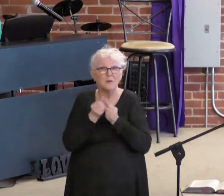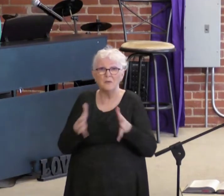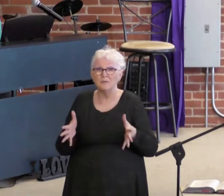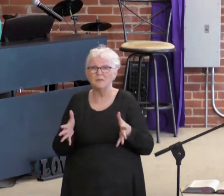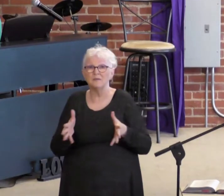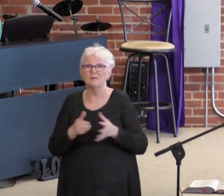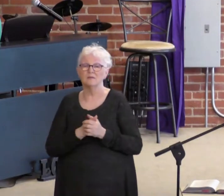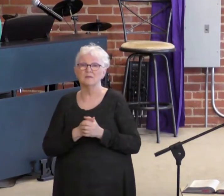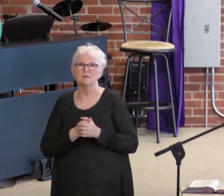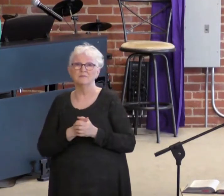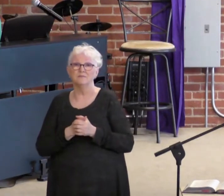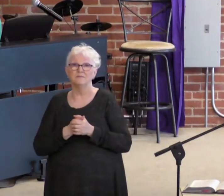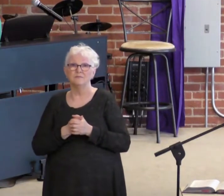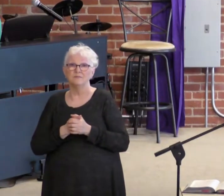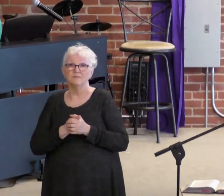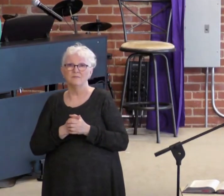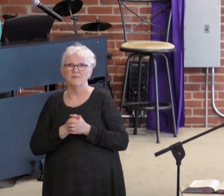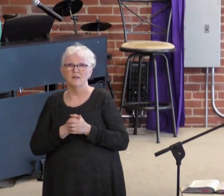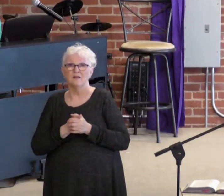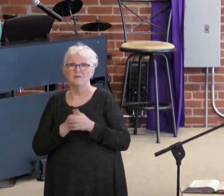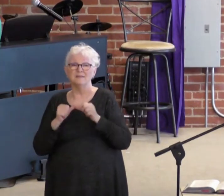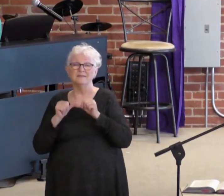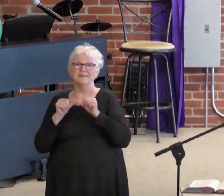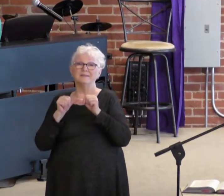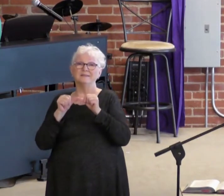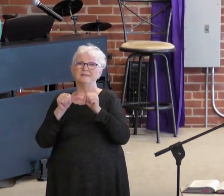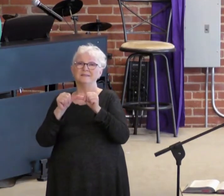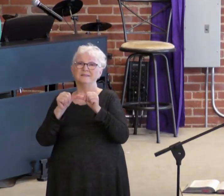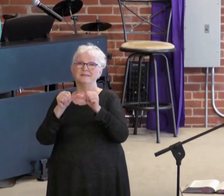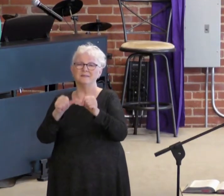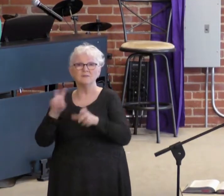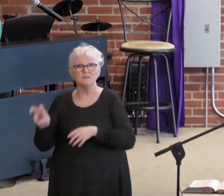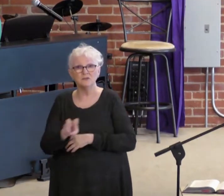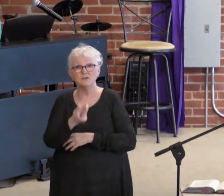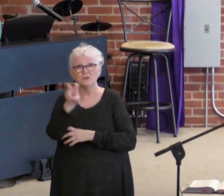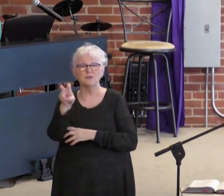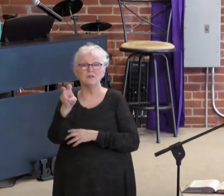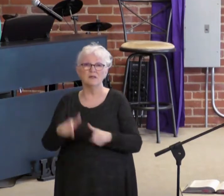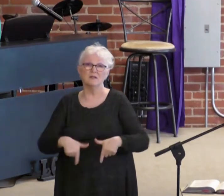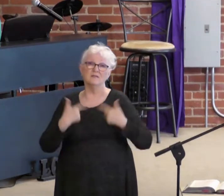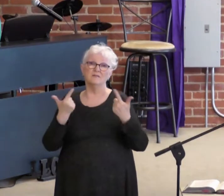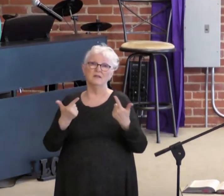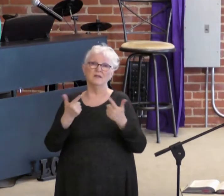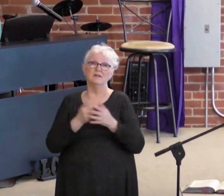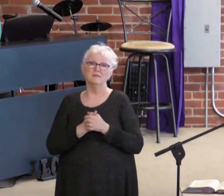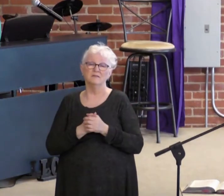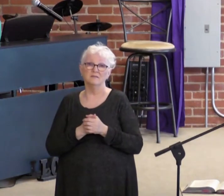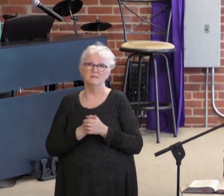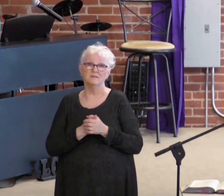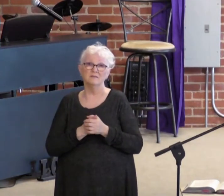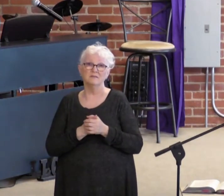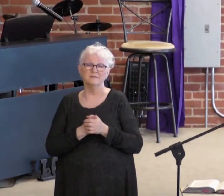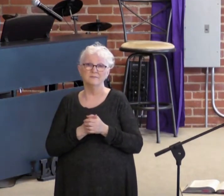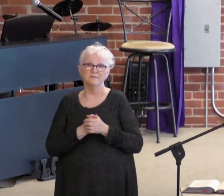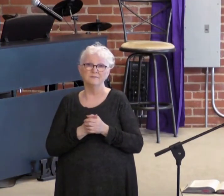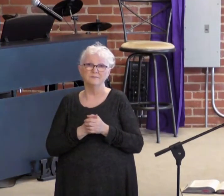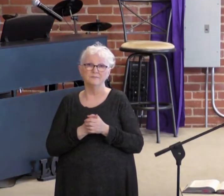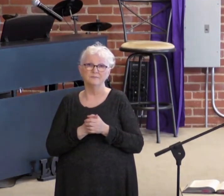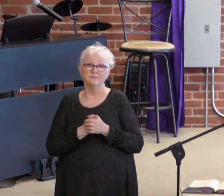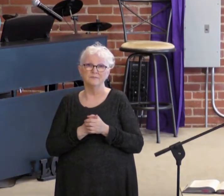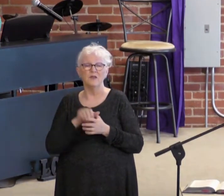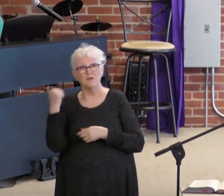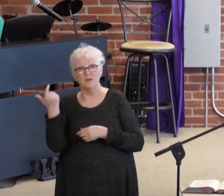never-ending journey of life. And I know that for each of us, life is